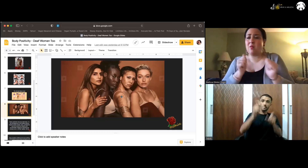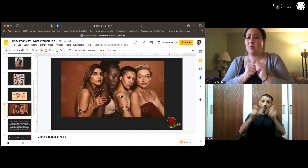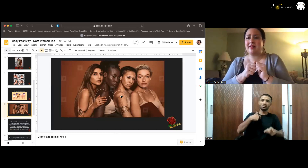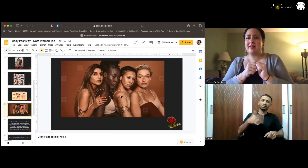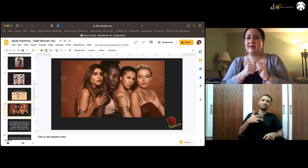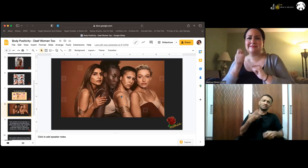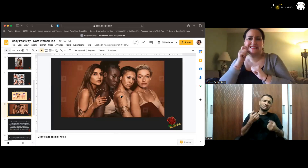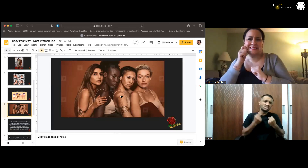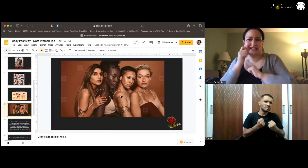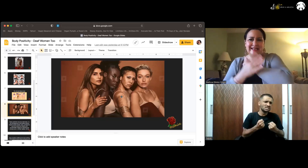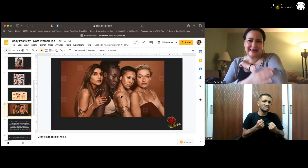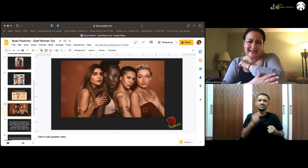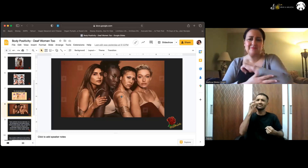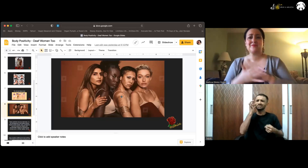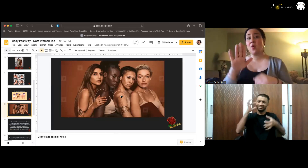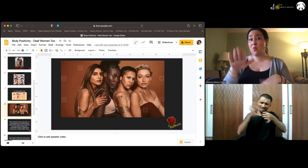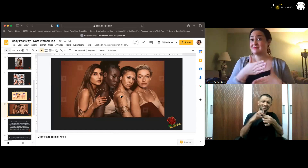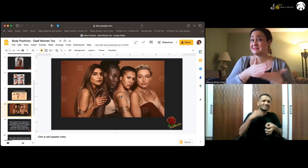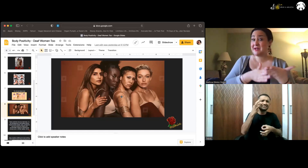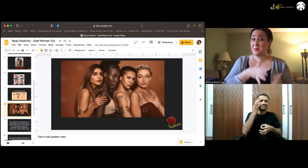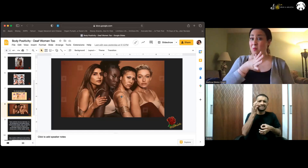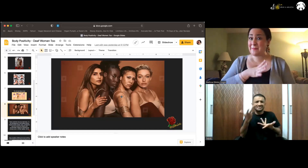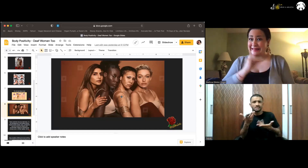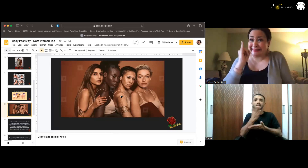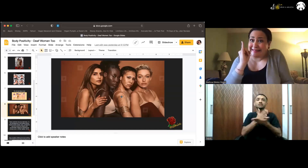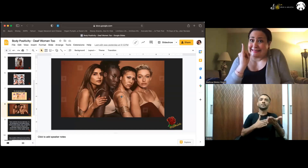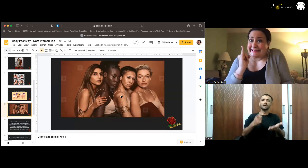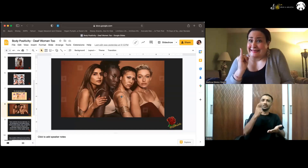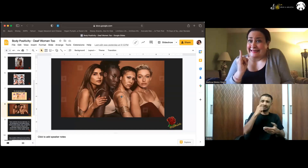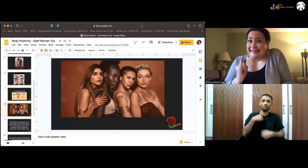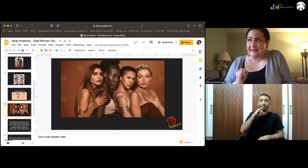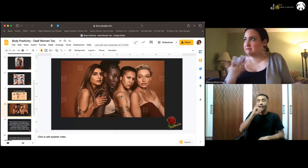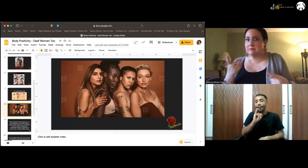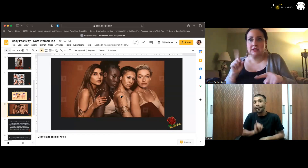And this is what the example is for the diversity. And